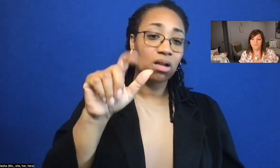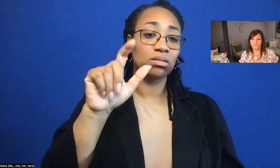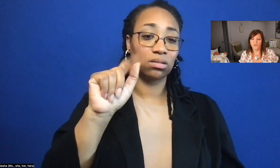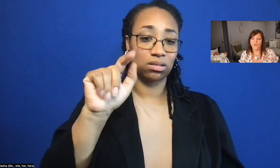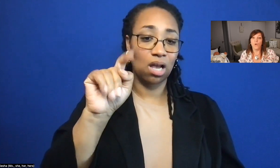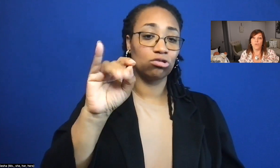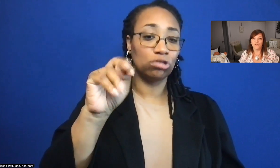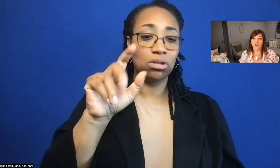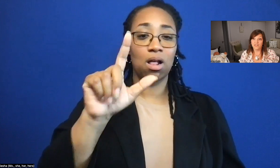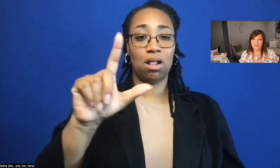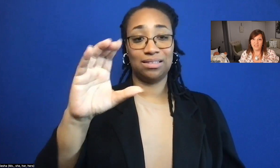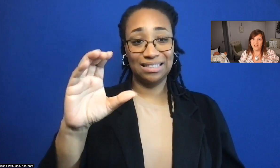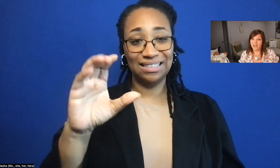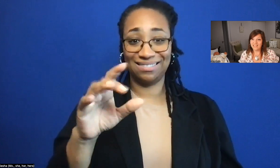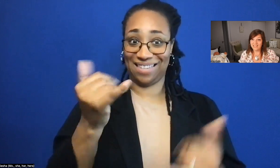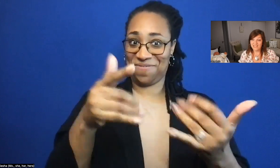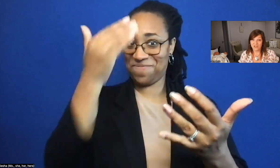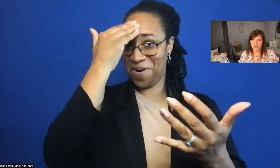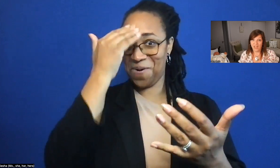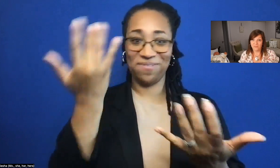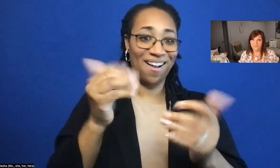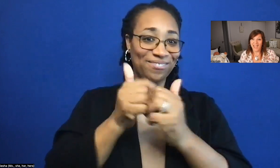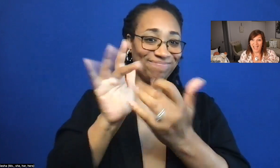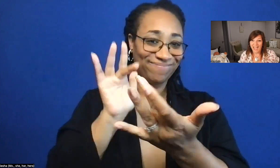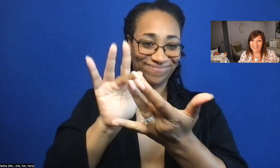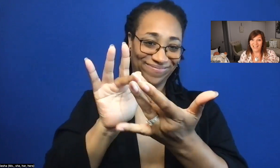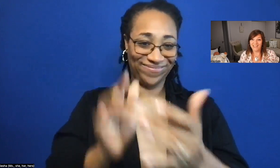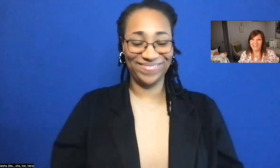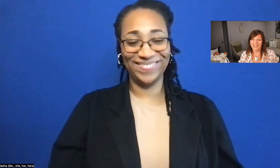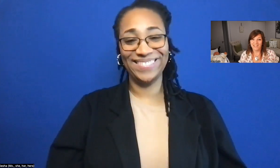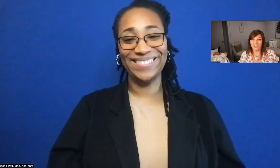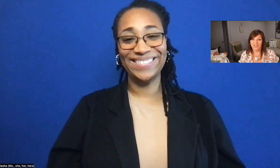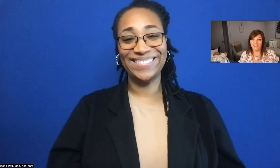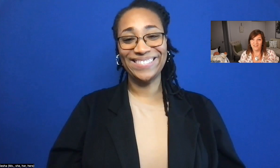lalactation@gmail.com or follow me on Instagram at